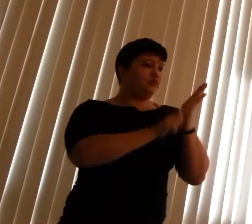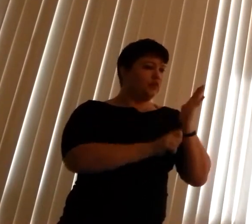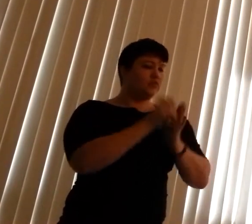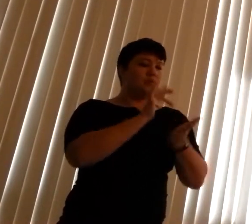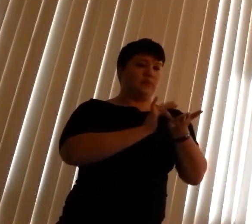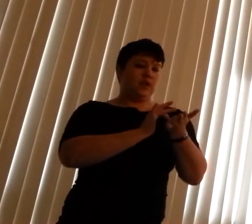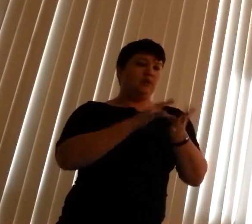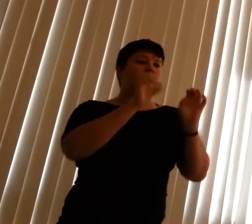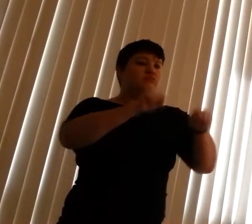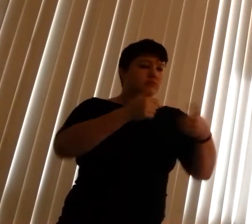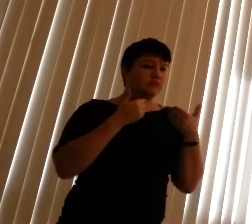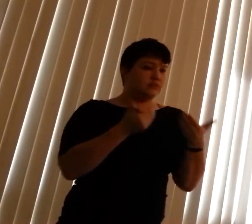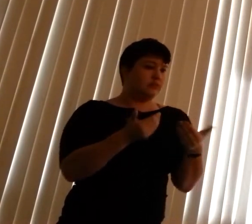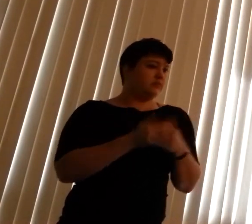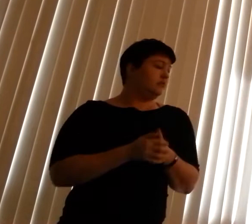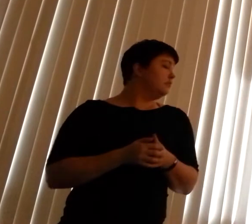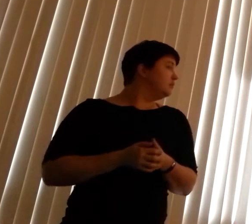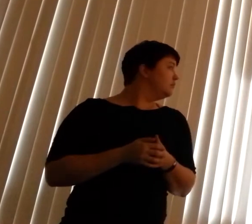other.